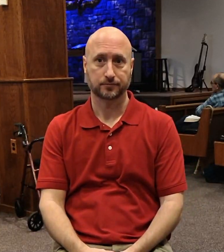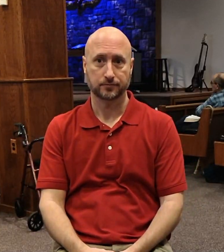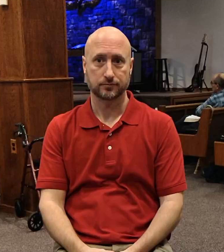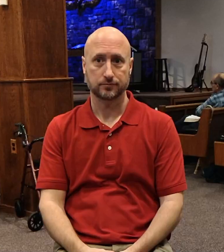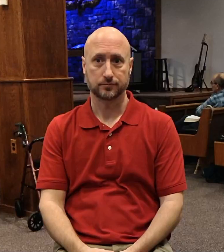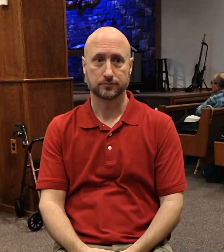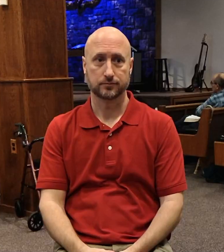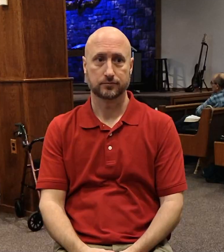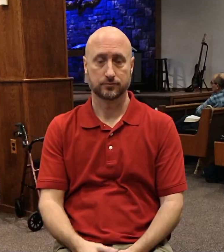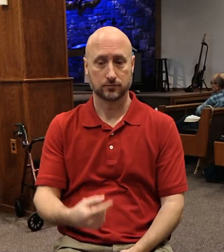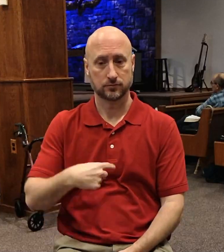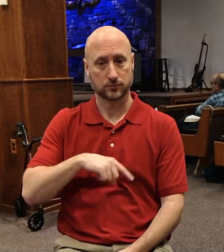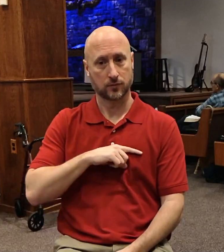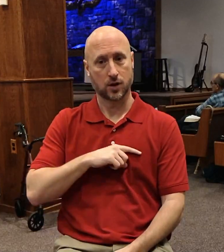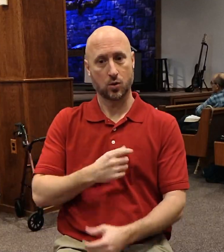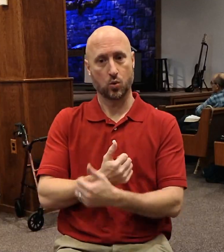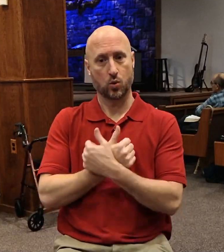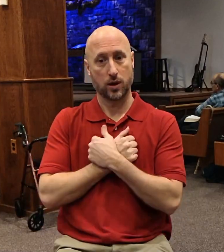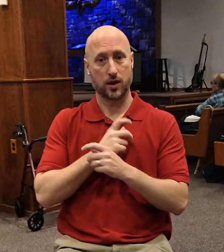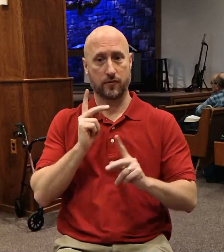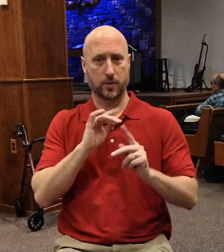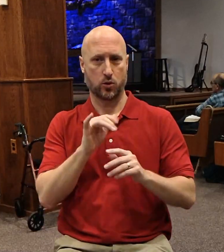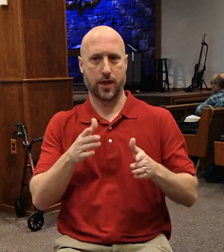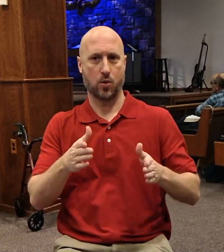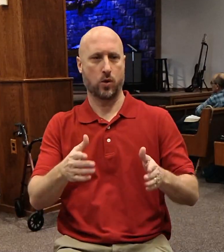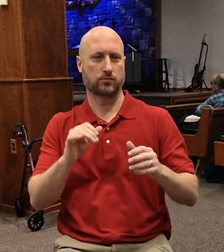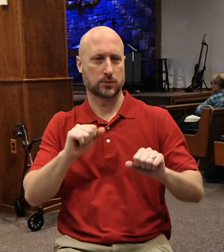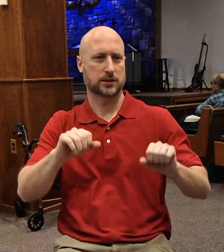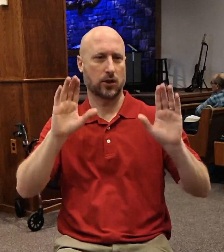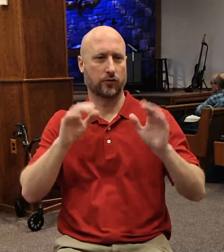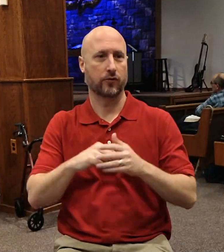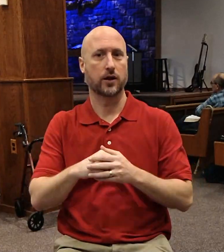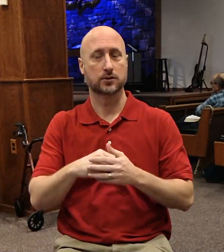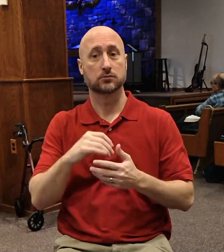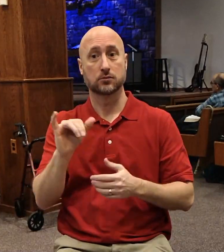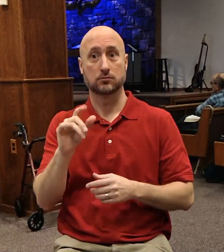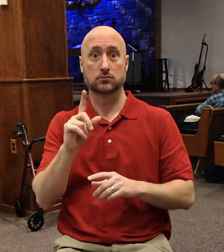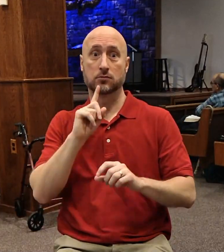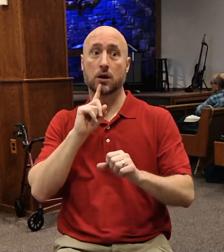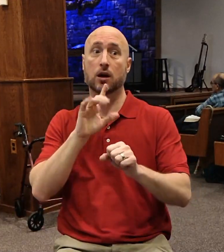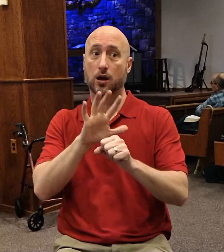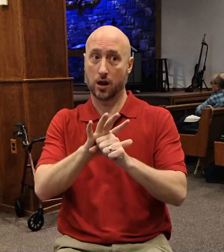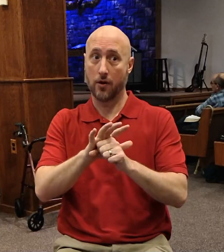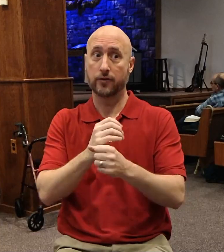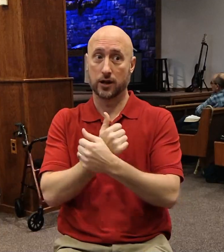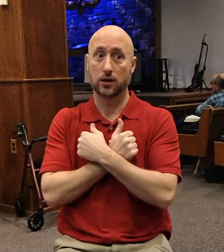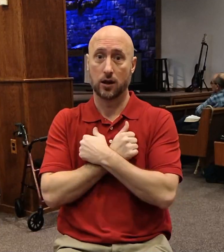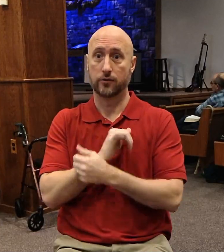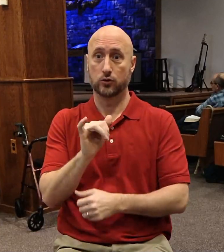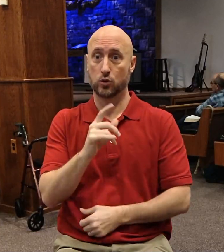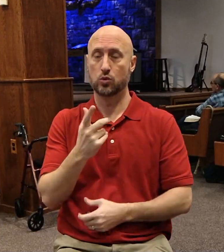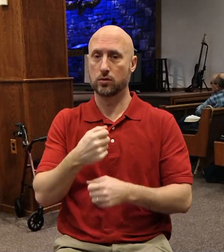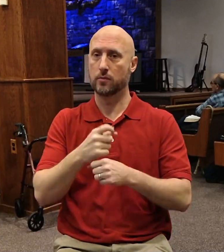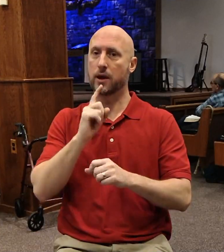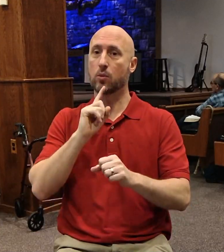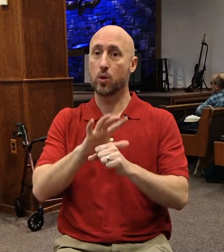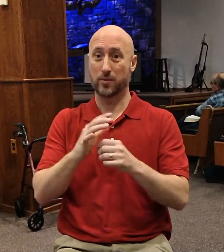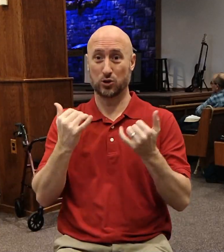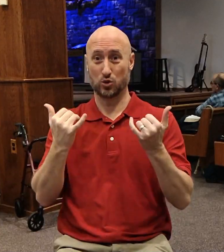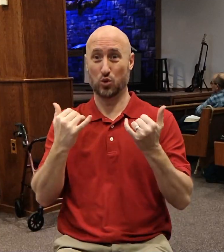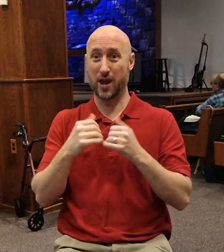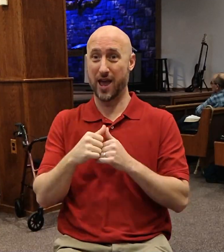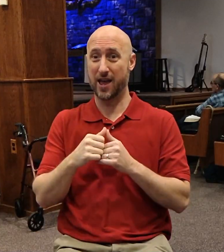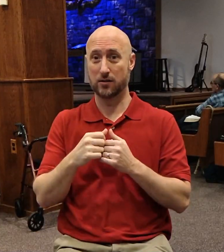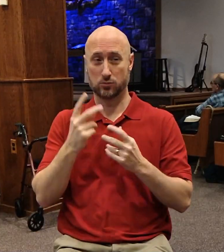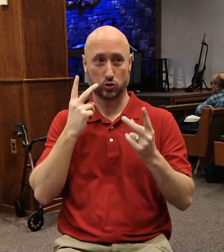Do we love people that way? It's a covenant love. Make a promise. have covenants today in marriage and